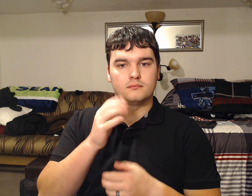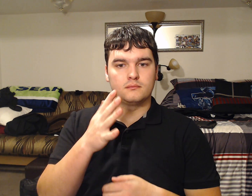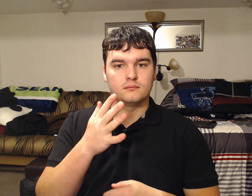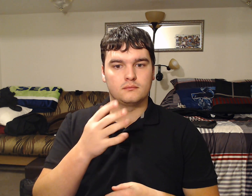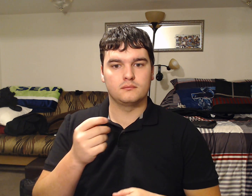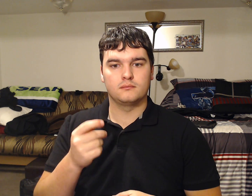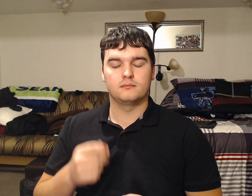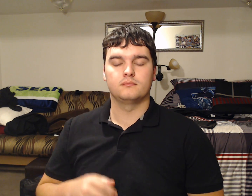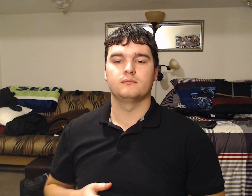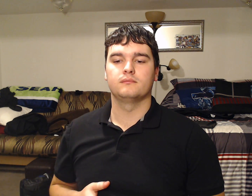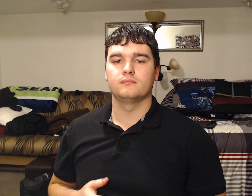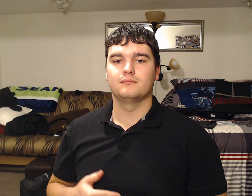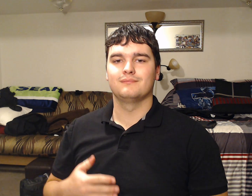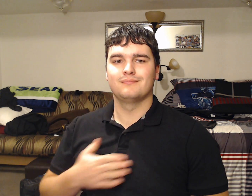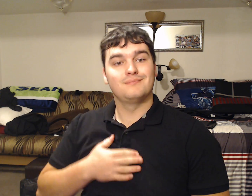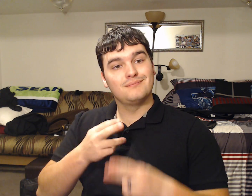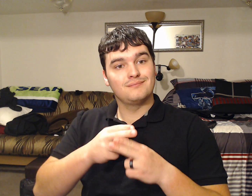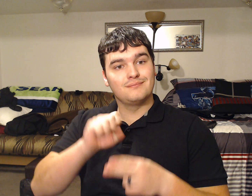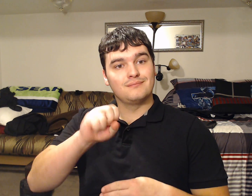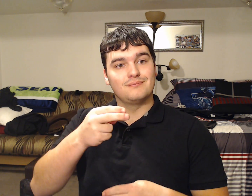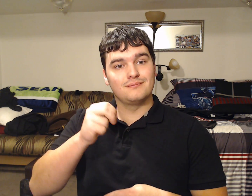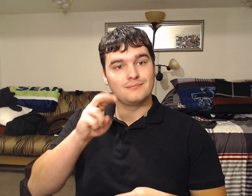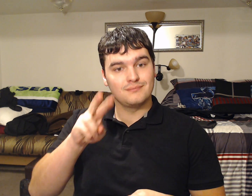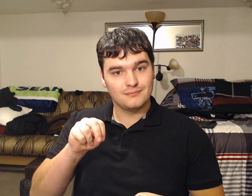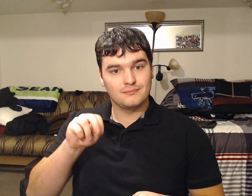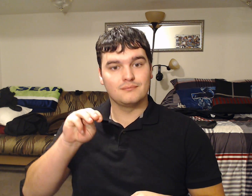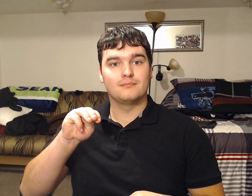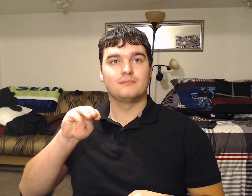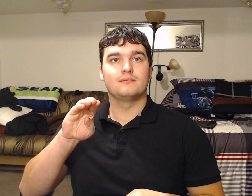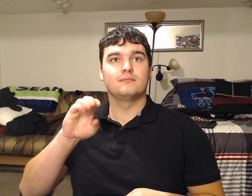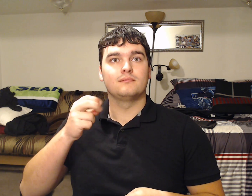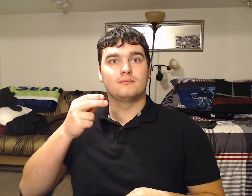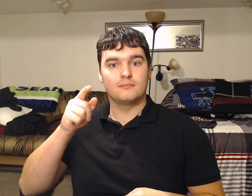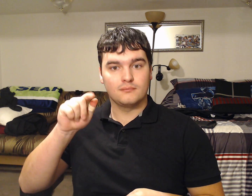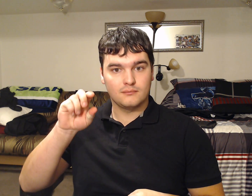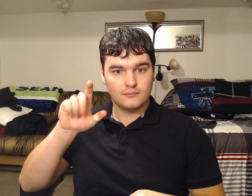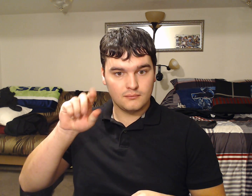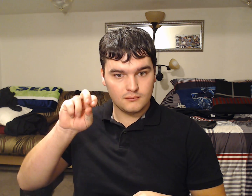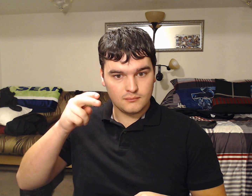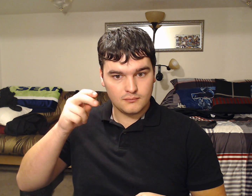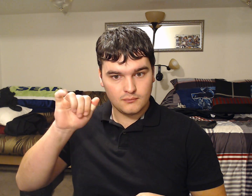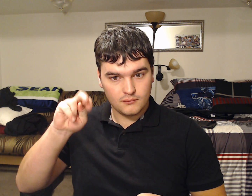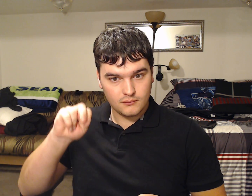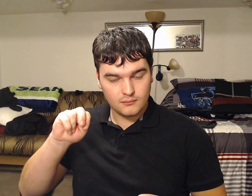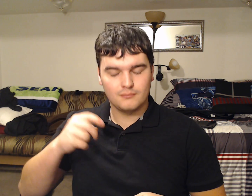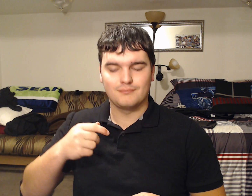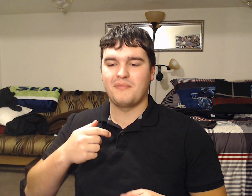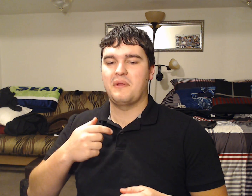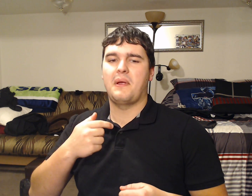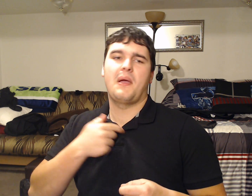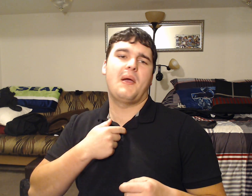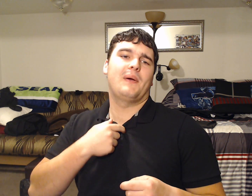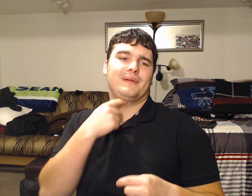My name is Shawn McLaughlin. I'm going to tell you a story. A joke. A man wrote a newspaper.